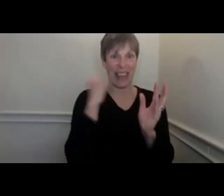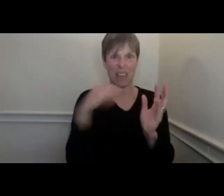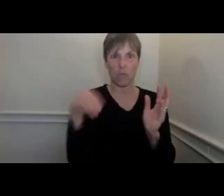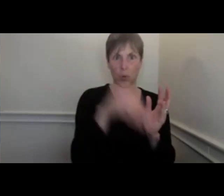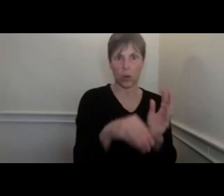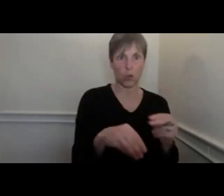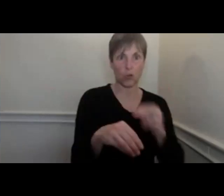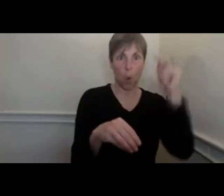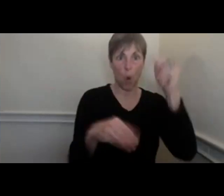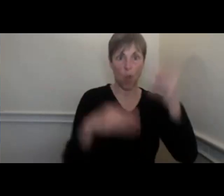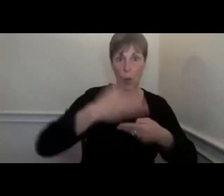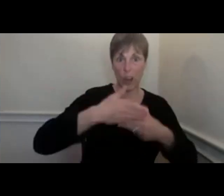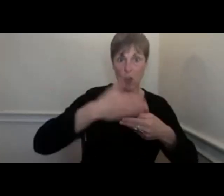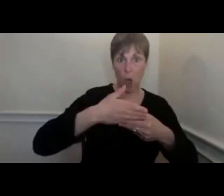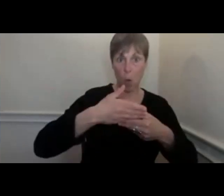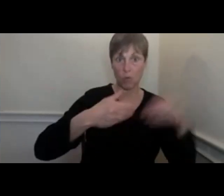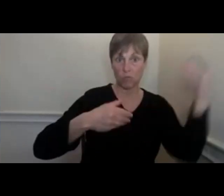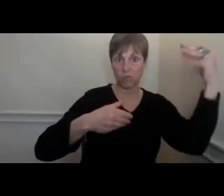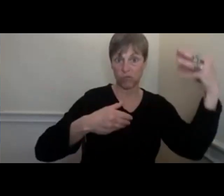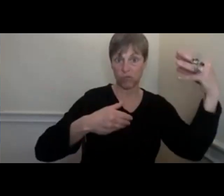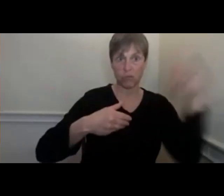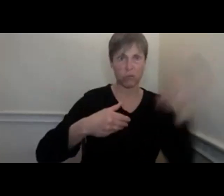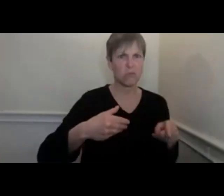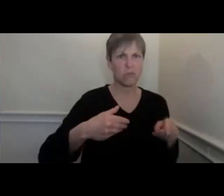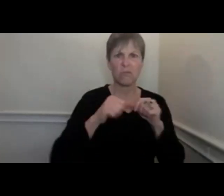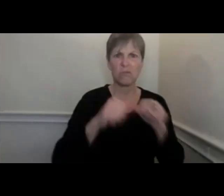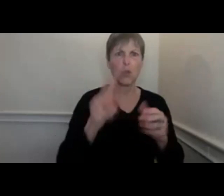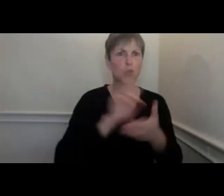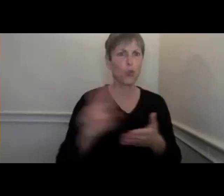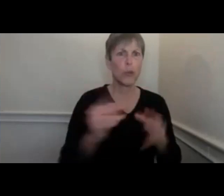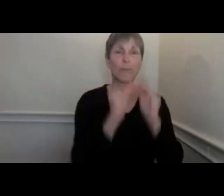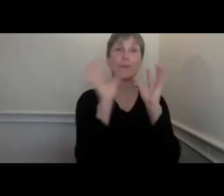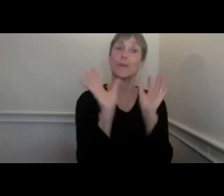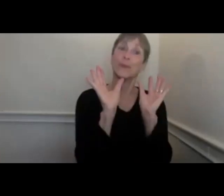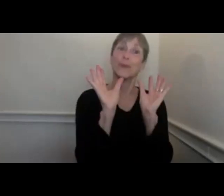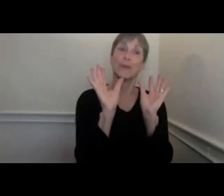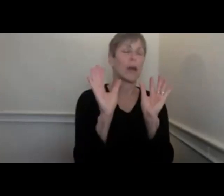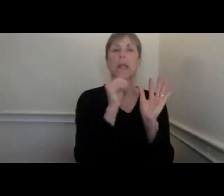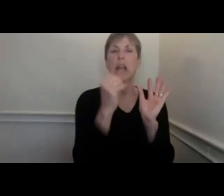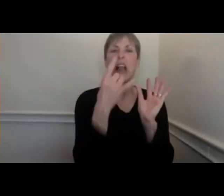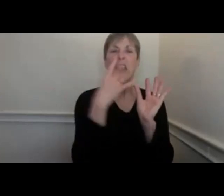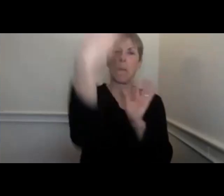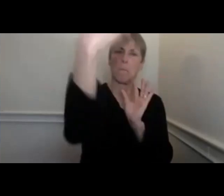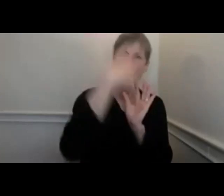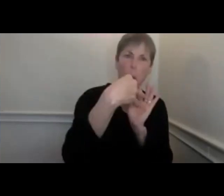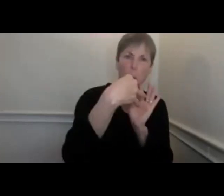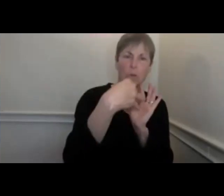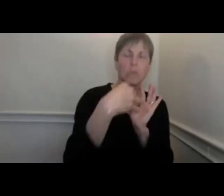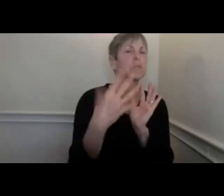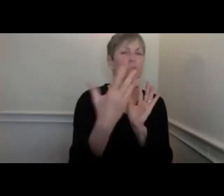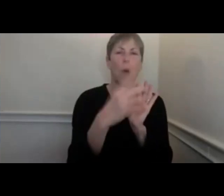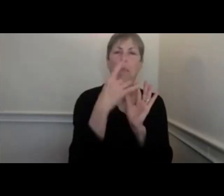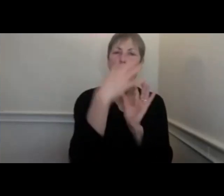all summer by our sink, and it's easily there for 2 weeks because it doesn't have direct light hitting it. And I mean,